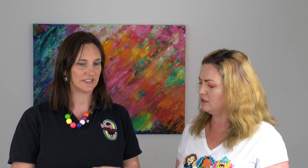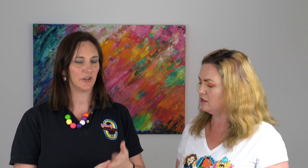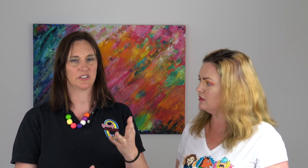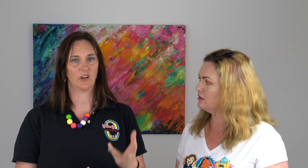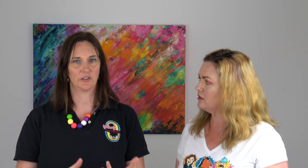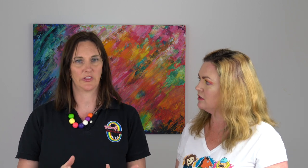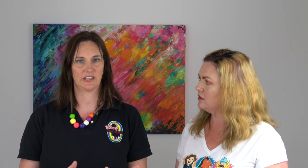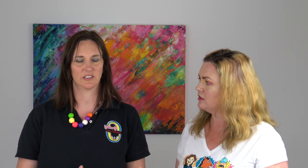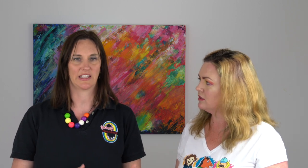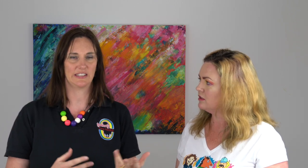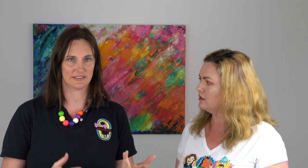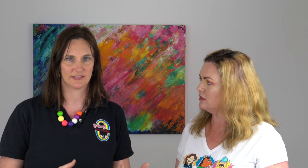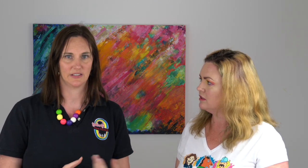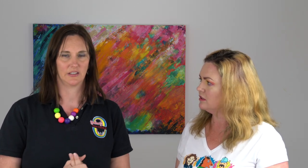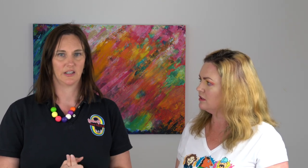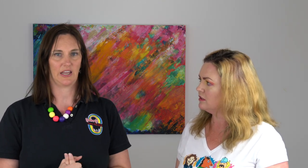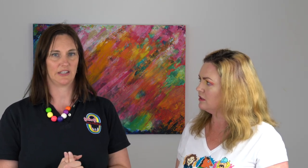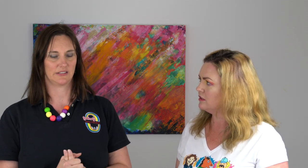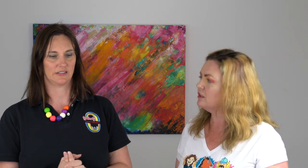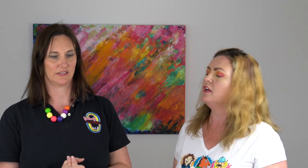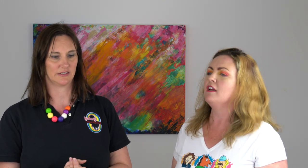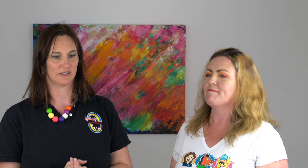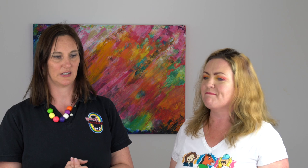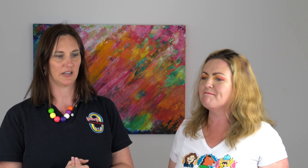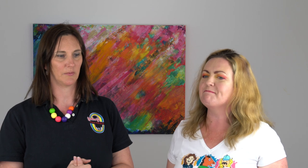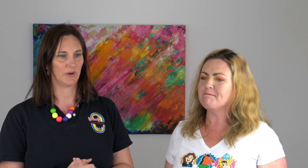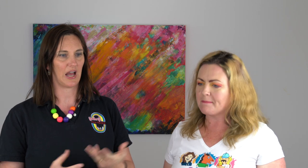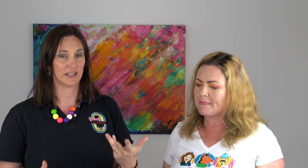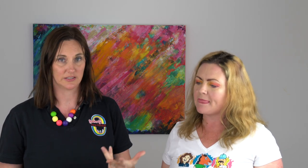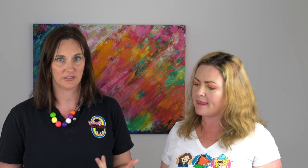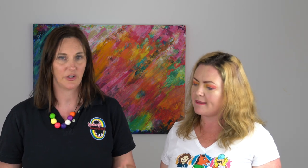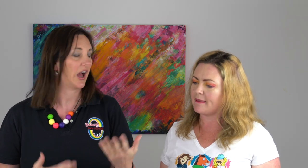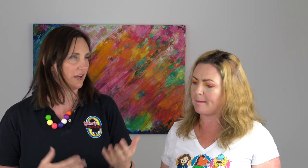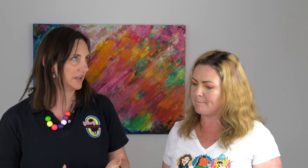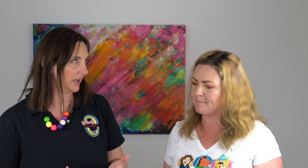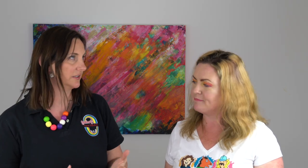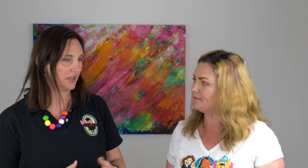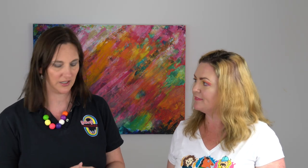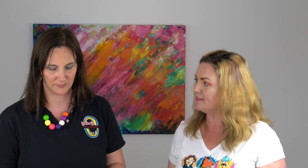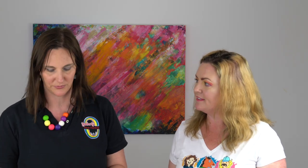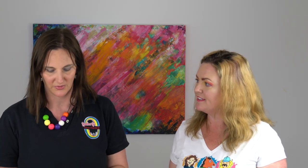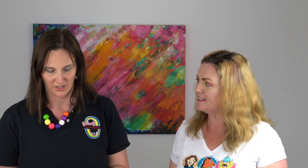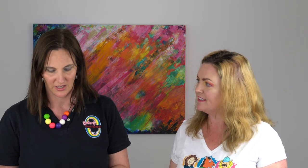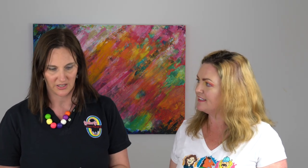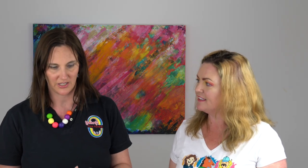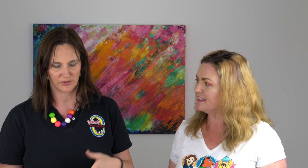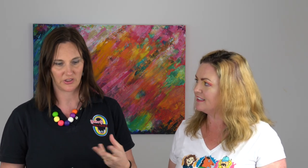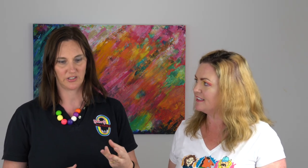there's no sign for things like is and at, you know, and that sort of thing.